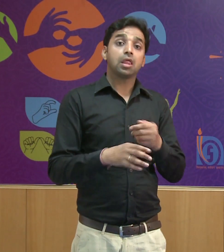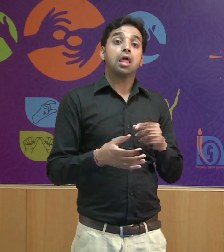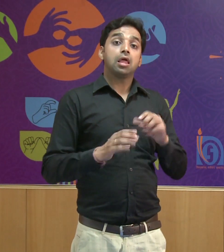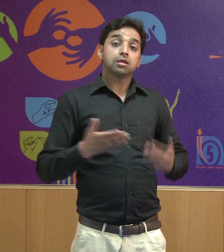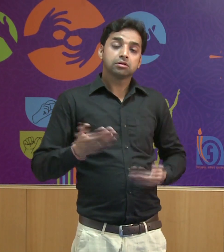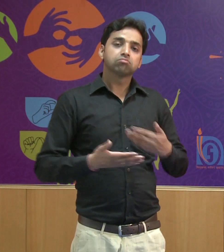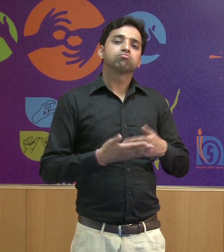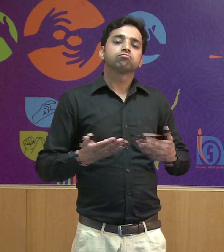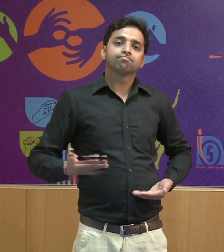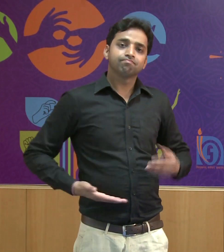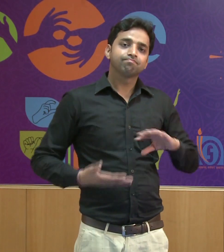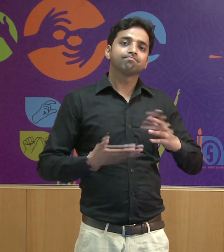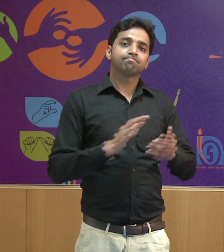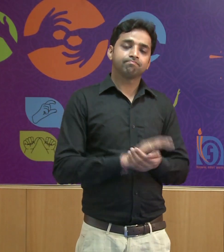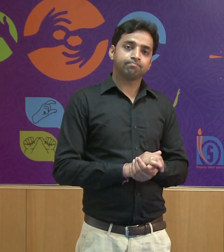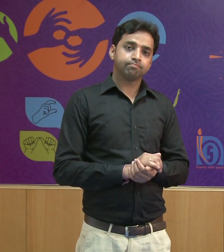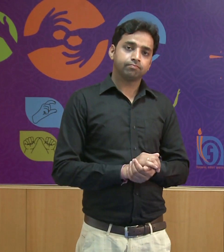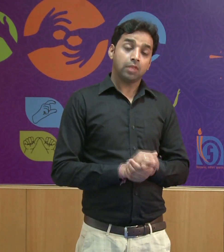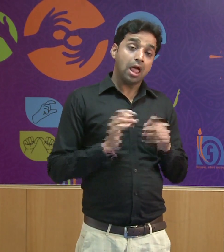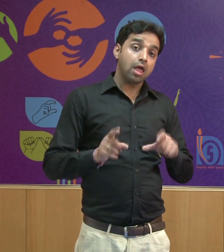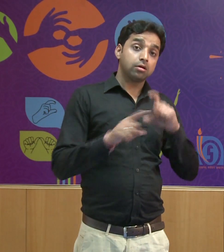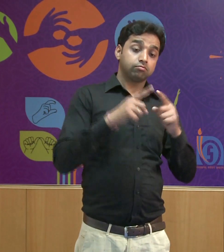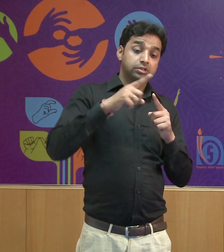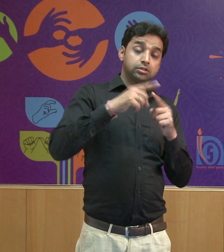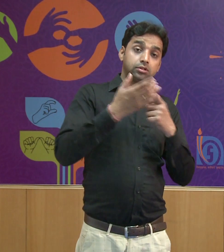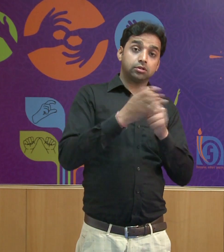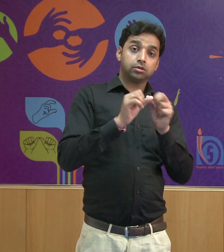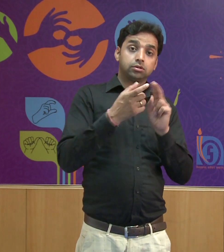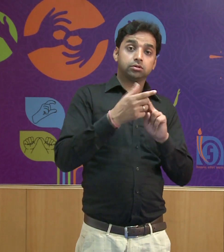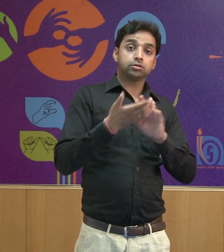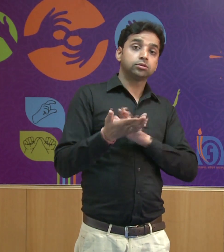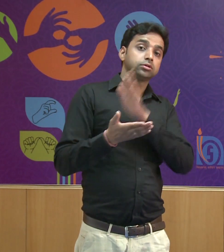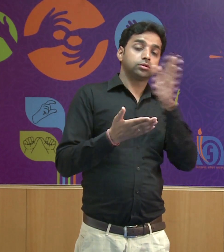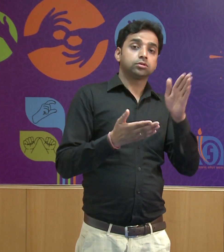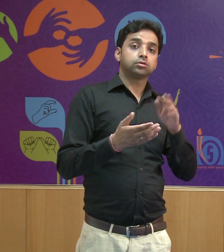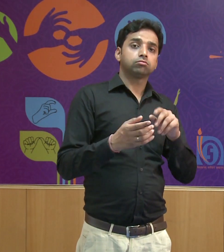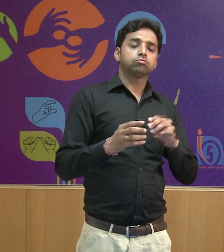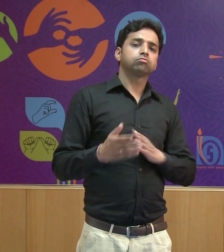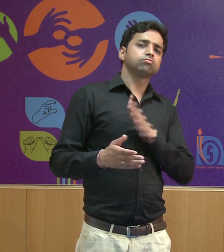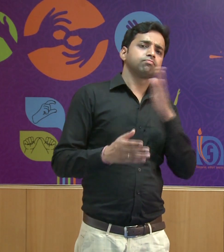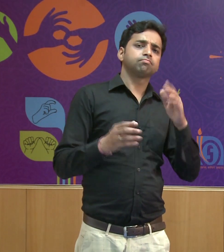customs, and traditions spread to other parts of the world like